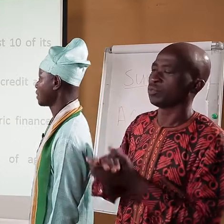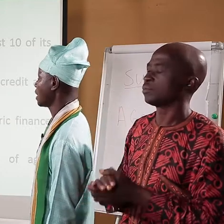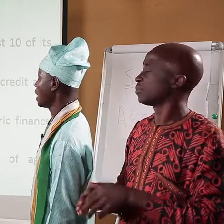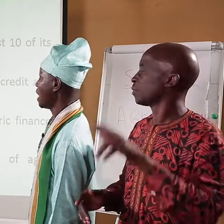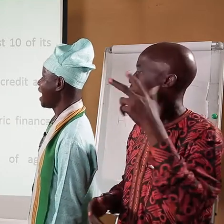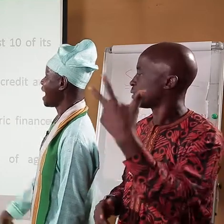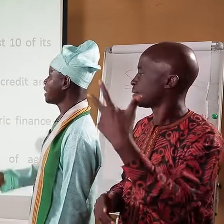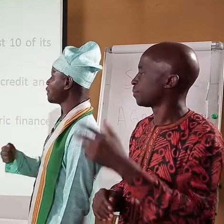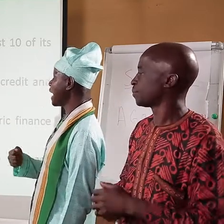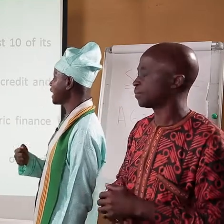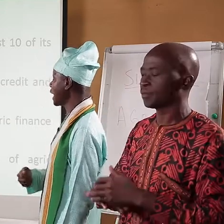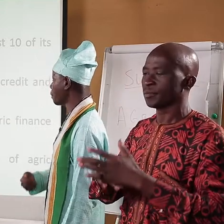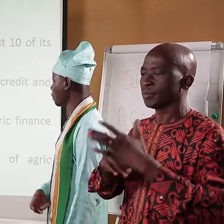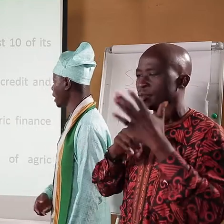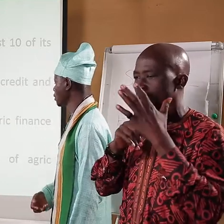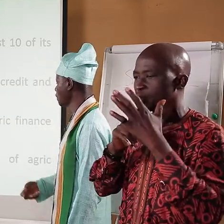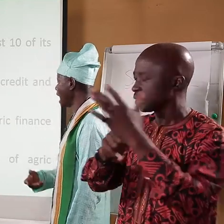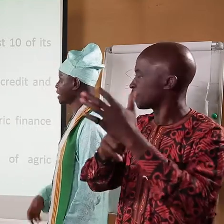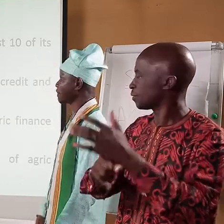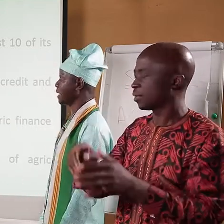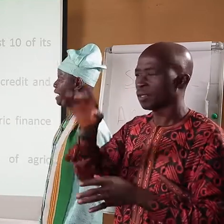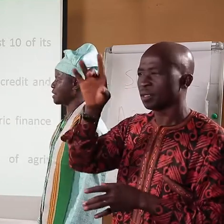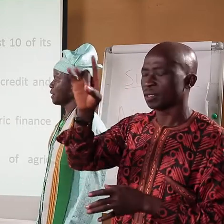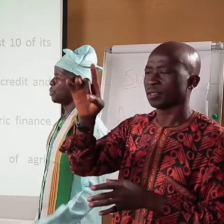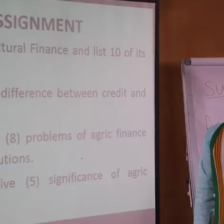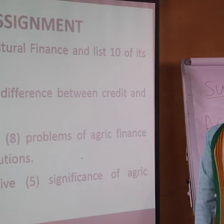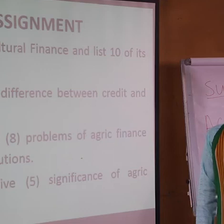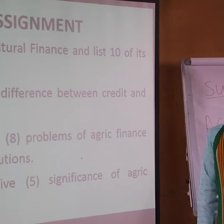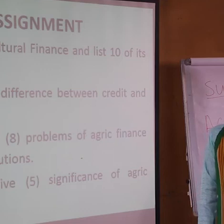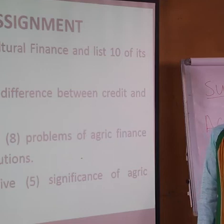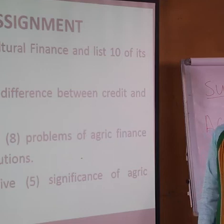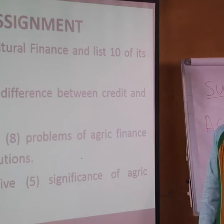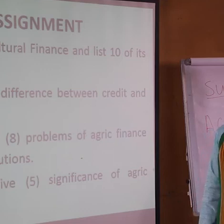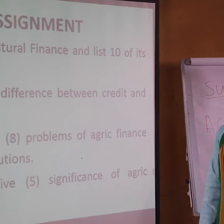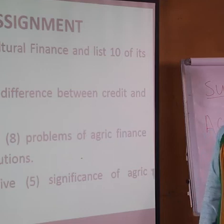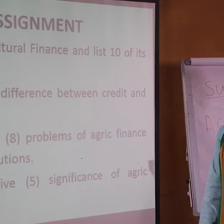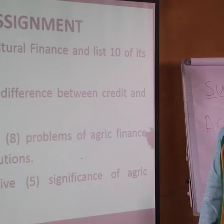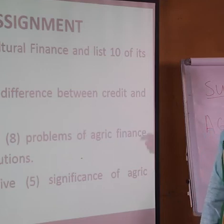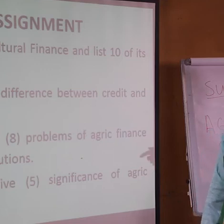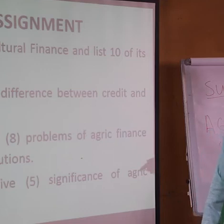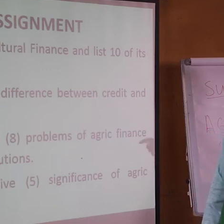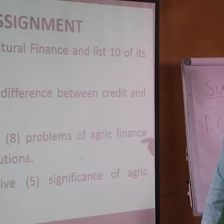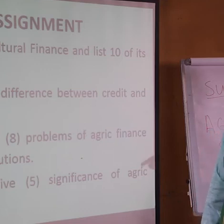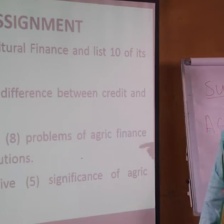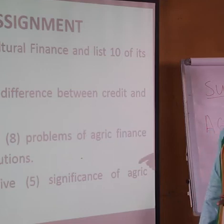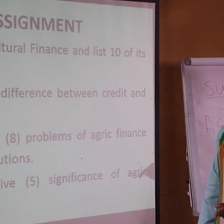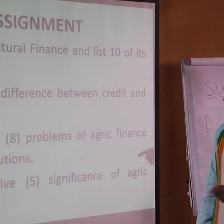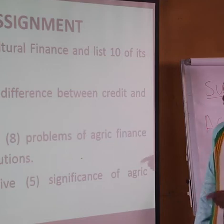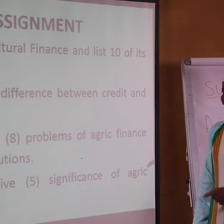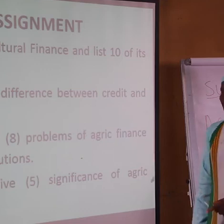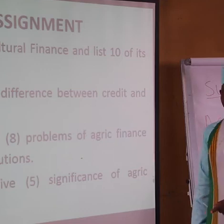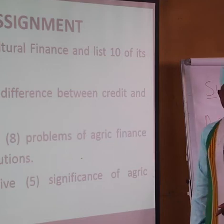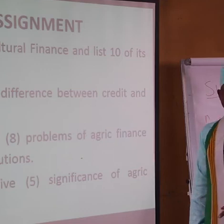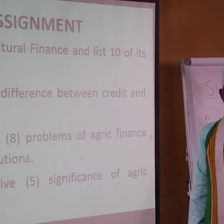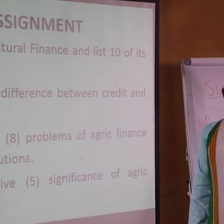3, identify 8 problems of agri-finance with their solutions. Identify 8 problems